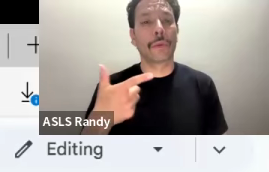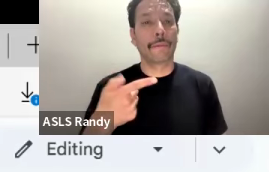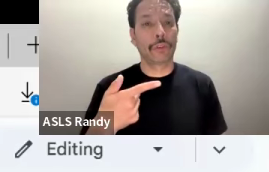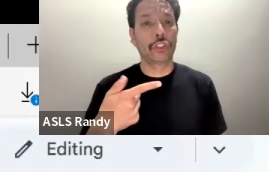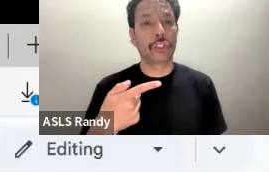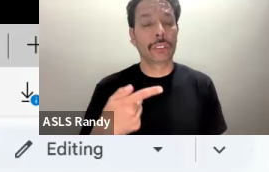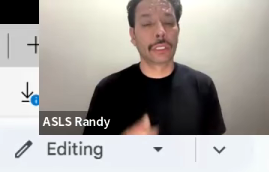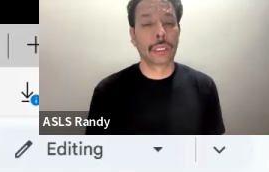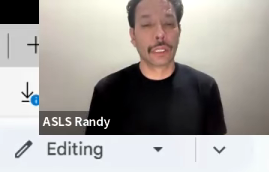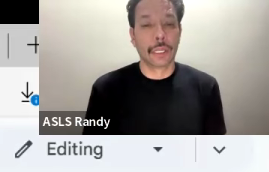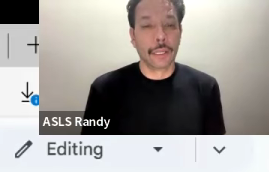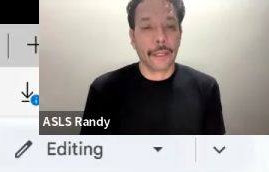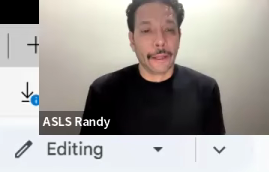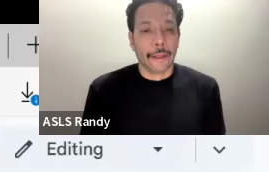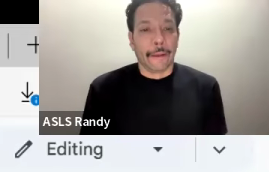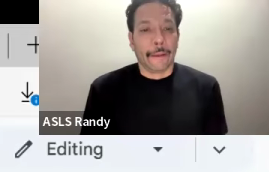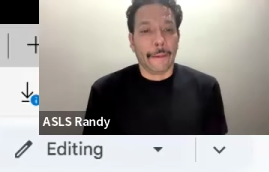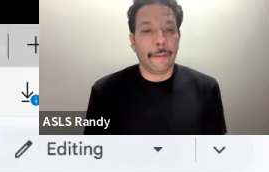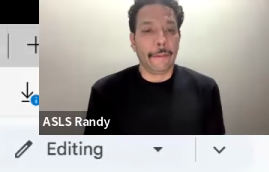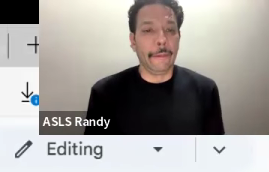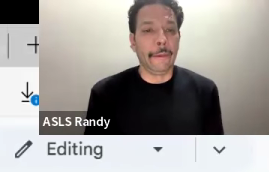21st. And